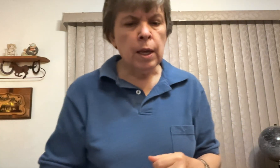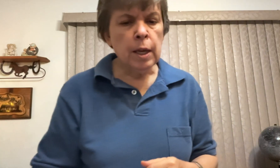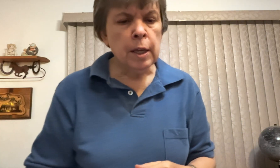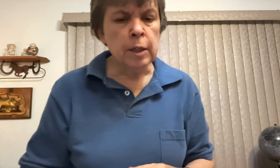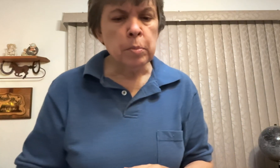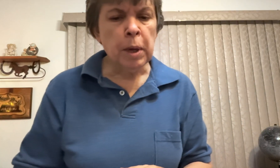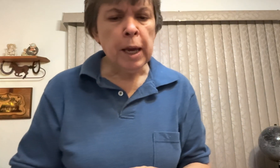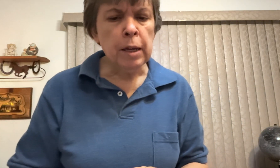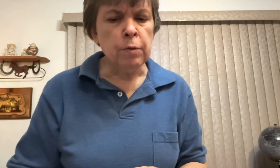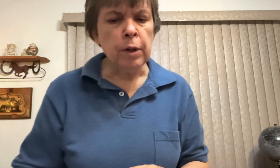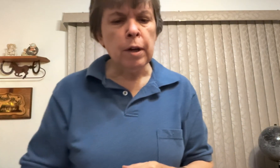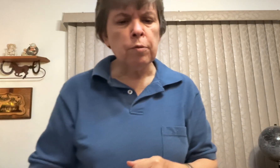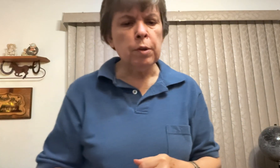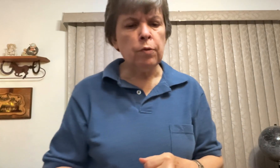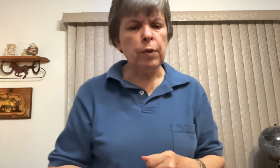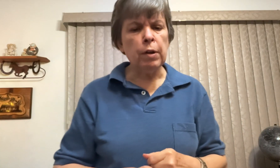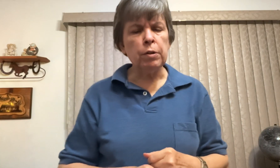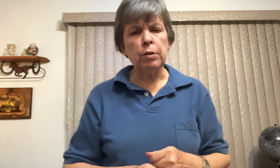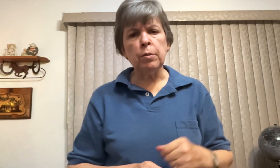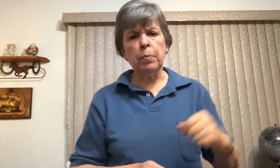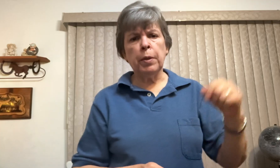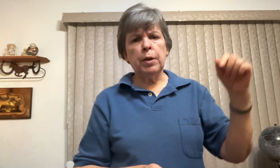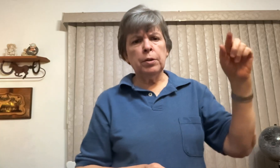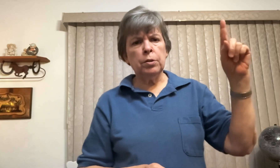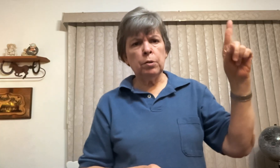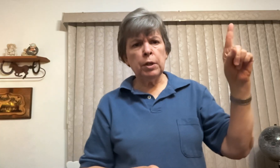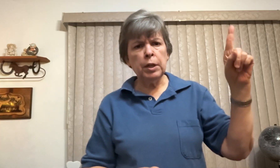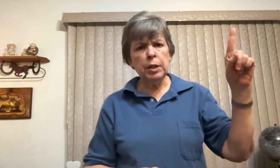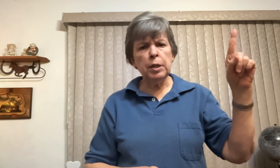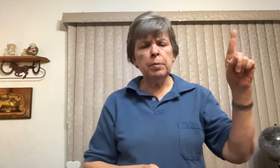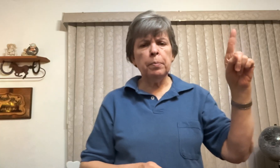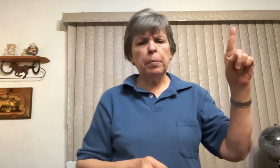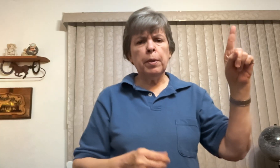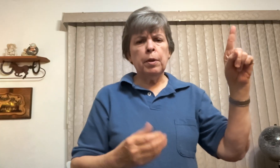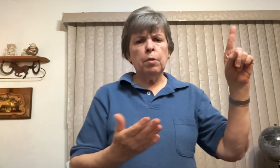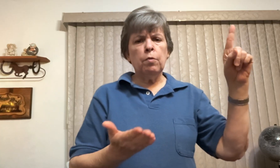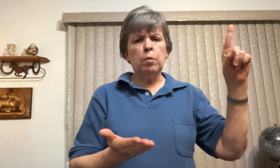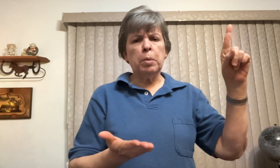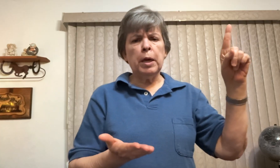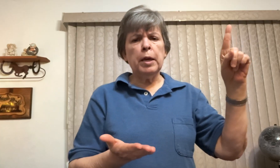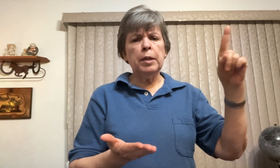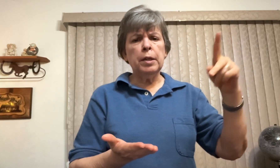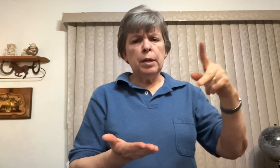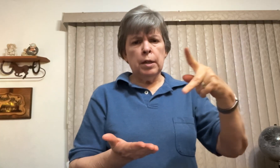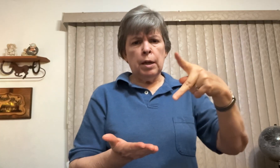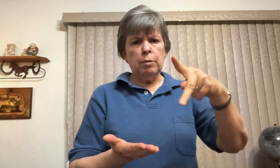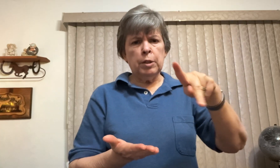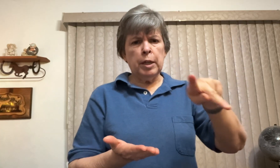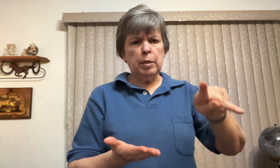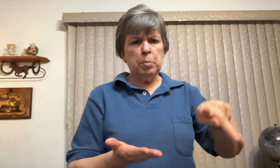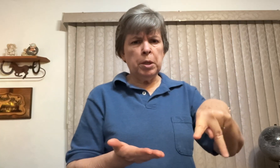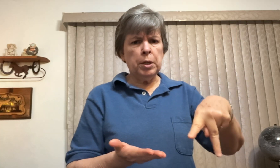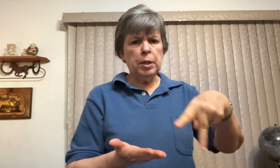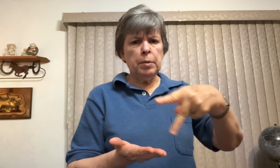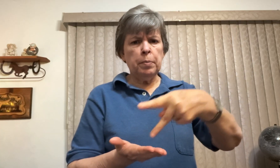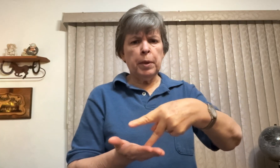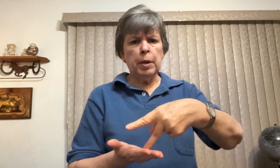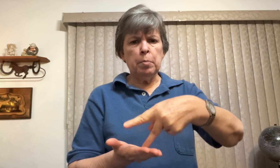He has paid for every failure. So he, for paid, I would take a P and